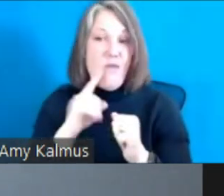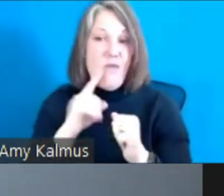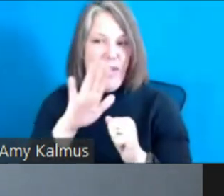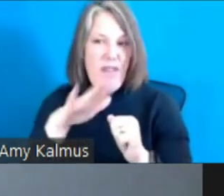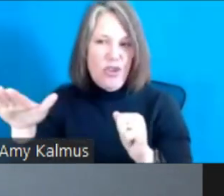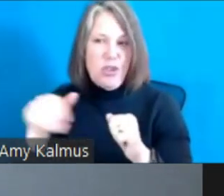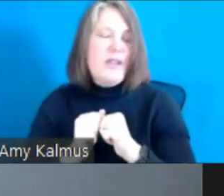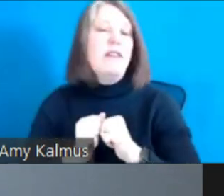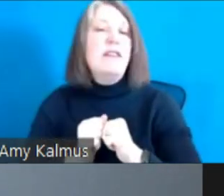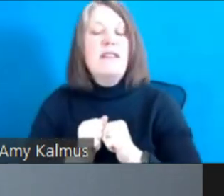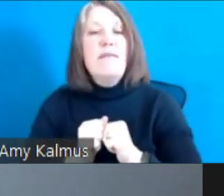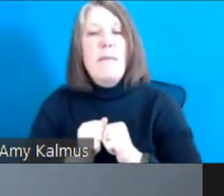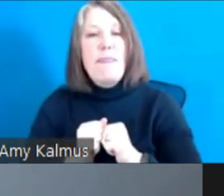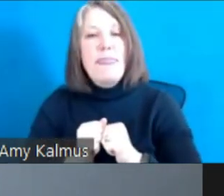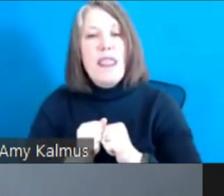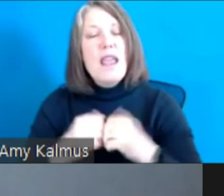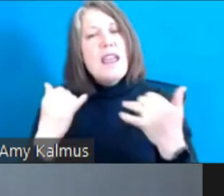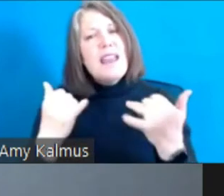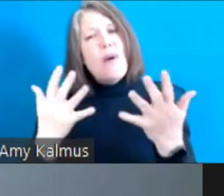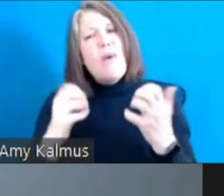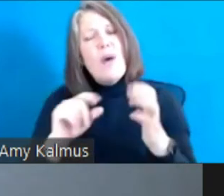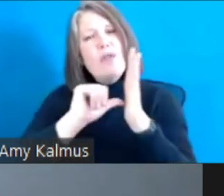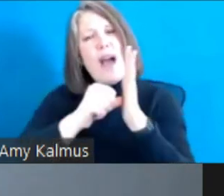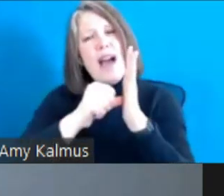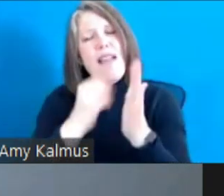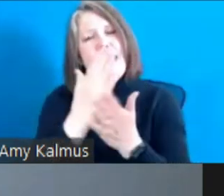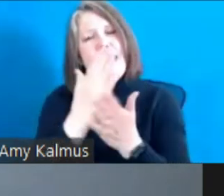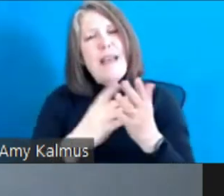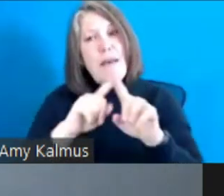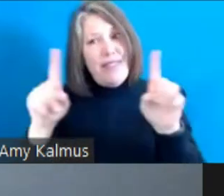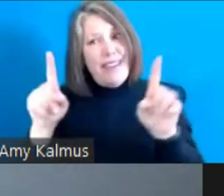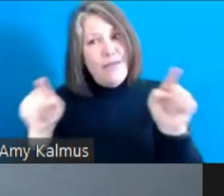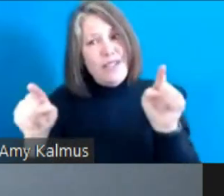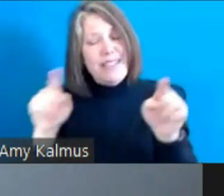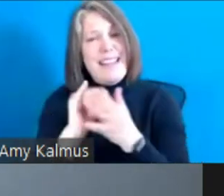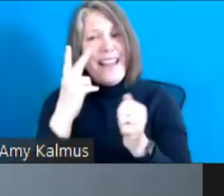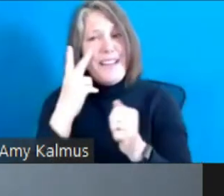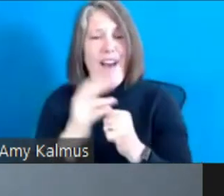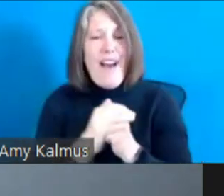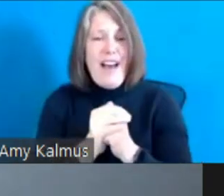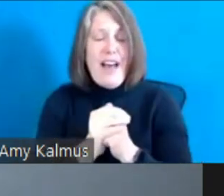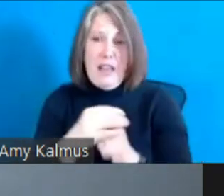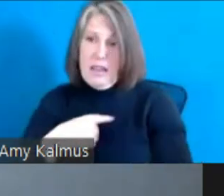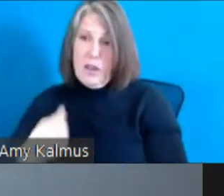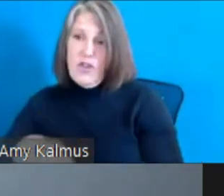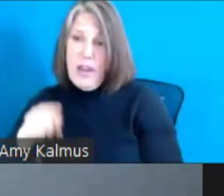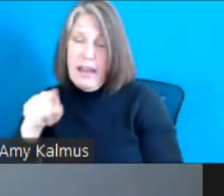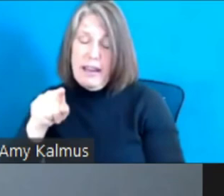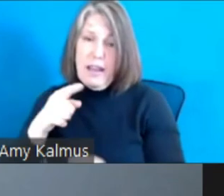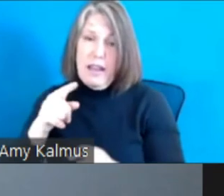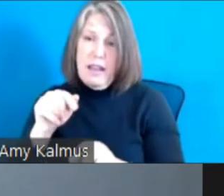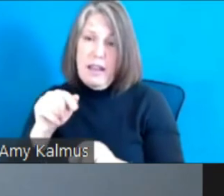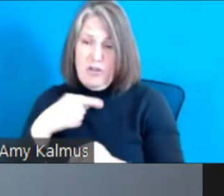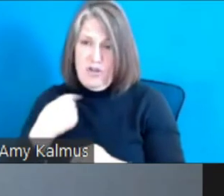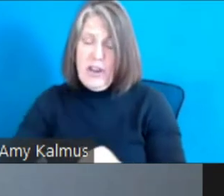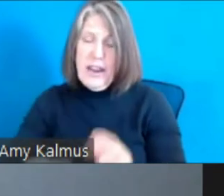children. Now, I'd like to highlight some of the differences that I found in China from the United